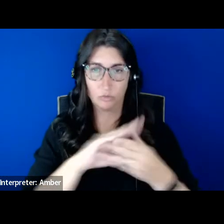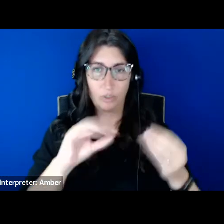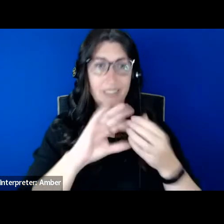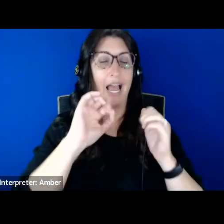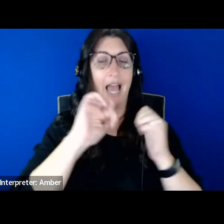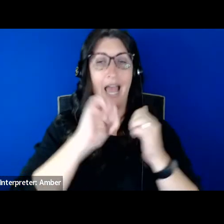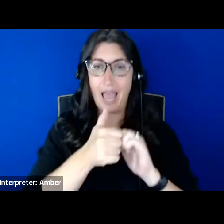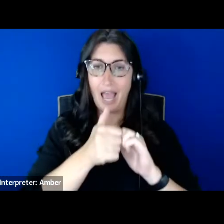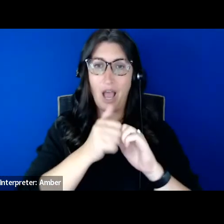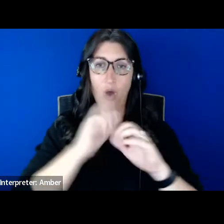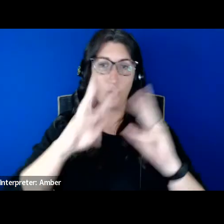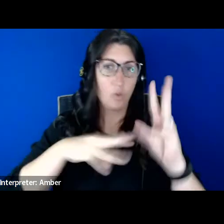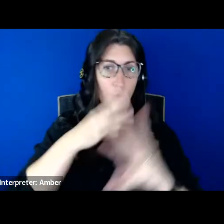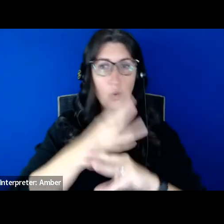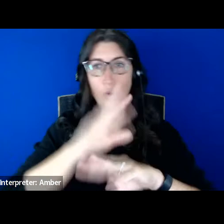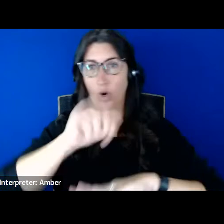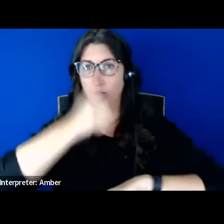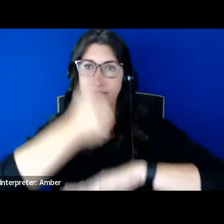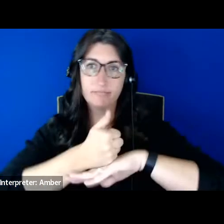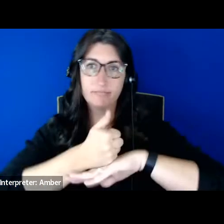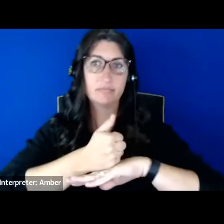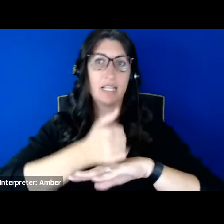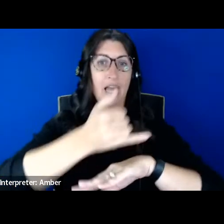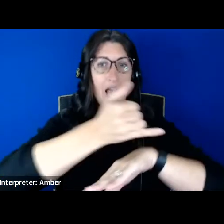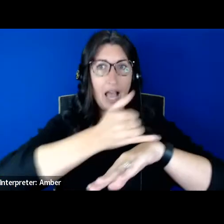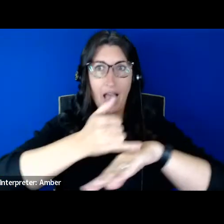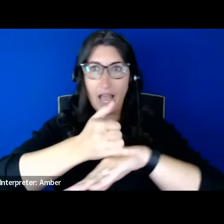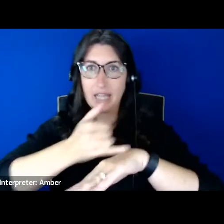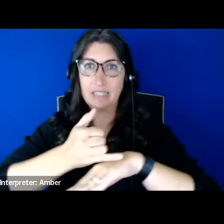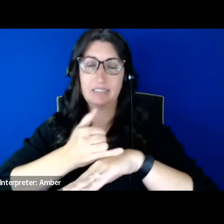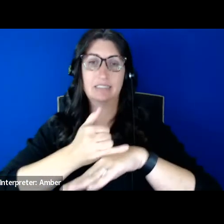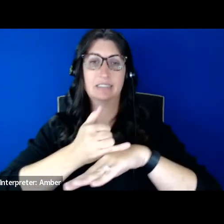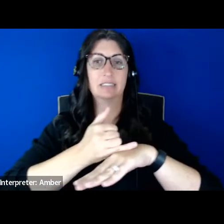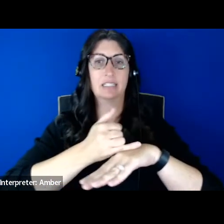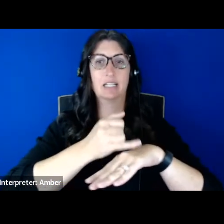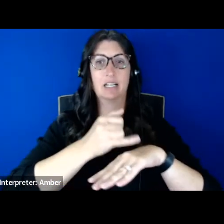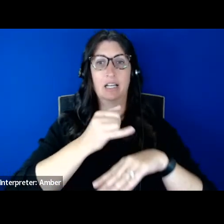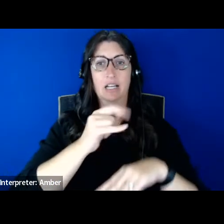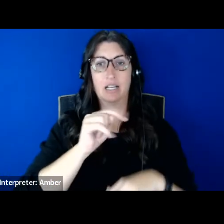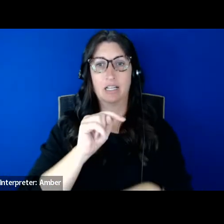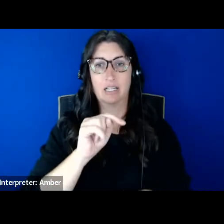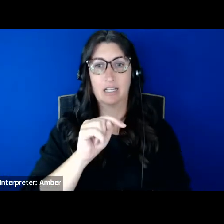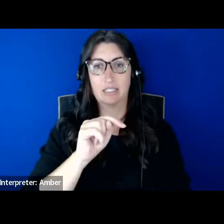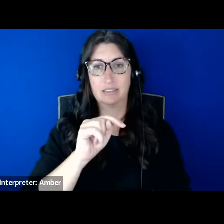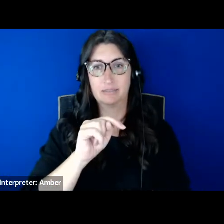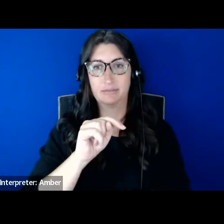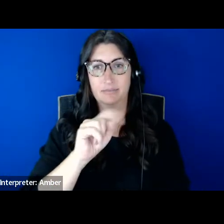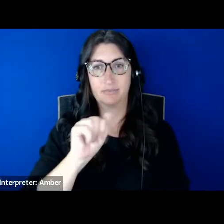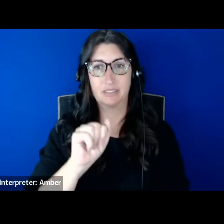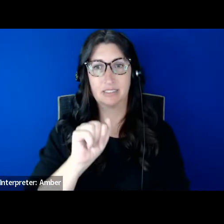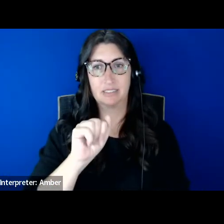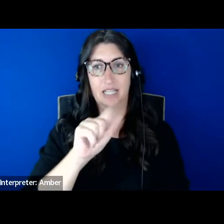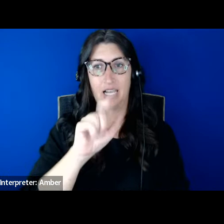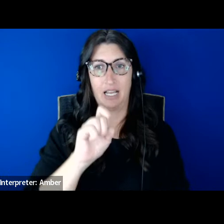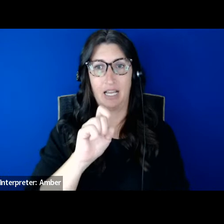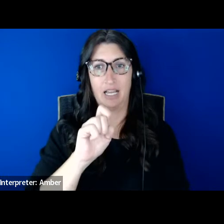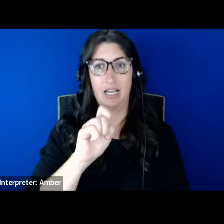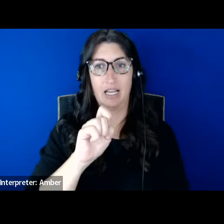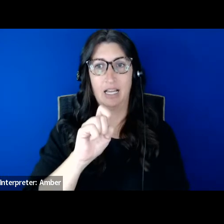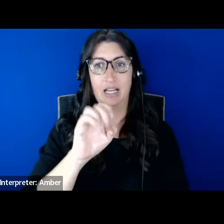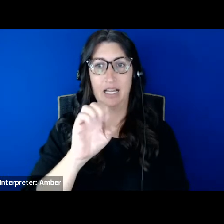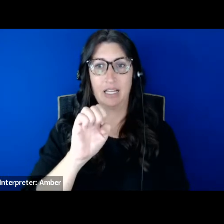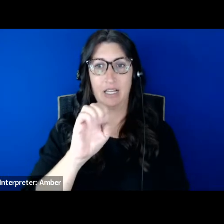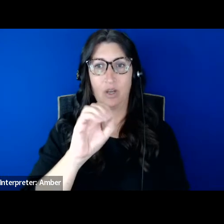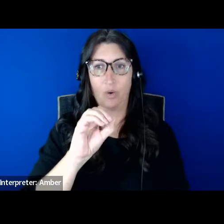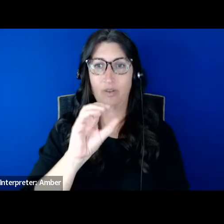of the islands. We call these words, this talatupua, or origin stories. We also have tales